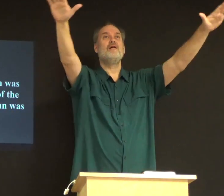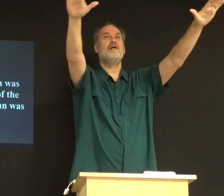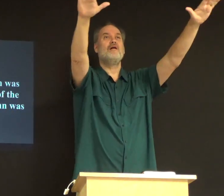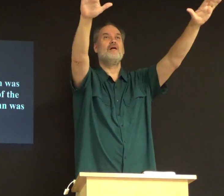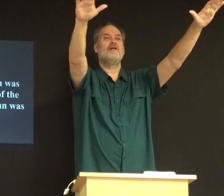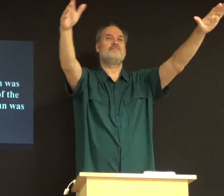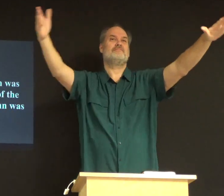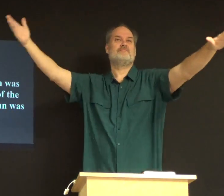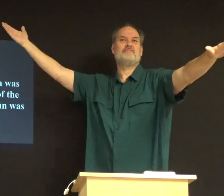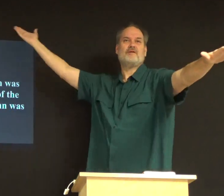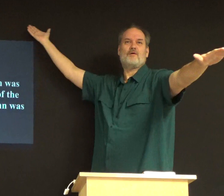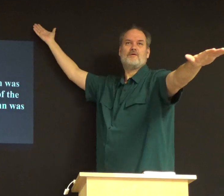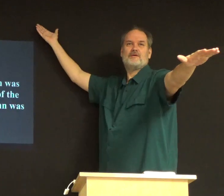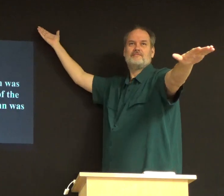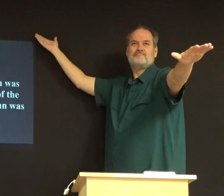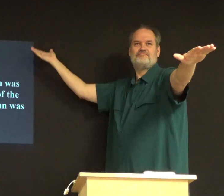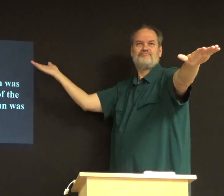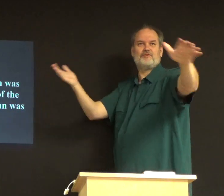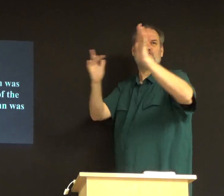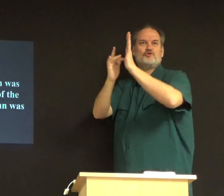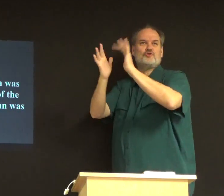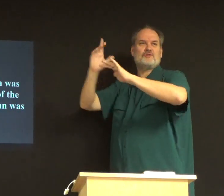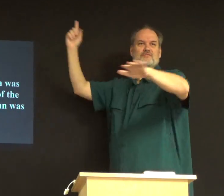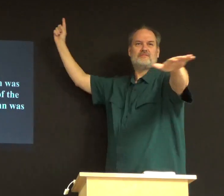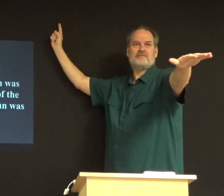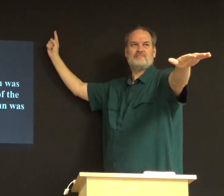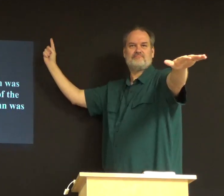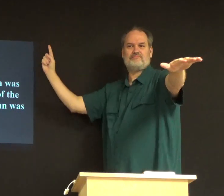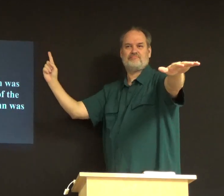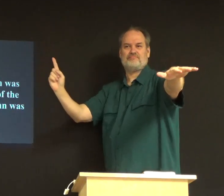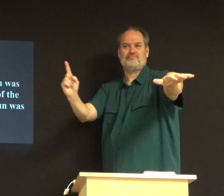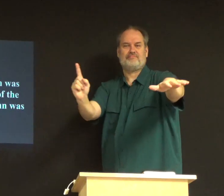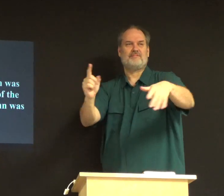John goes to the coming of the moon, and here a pillar goes for the coming